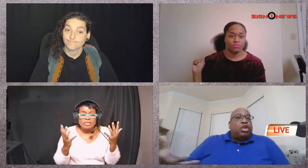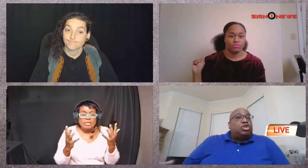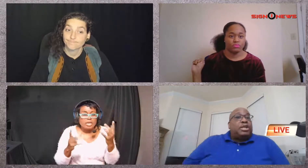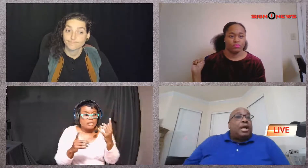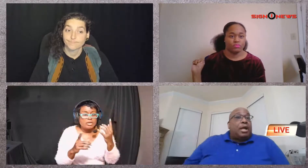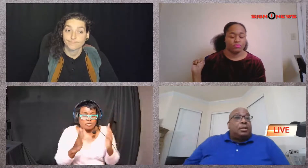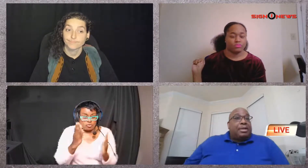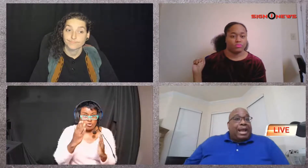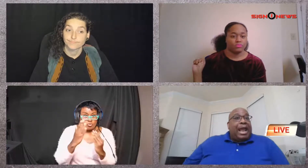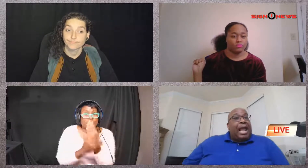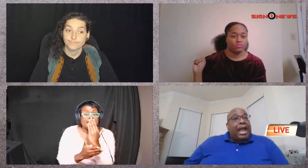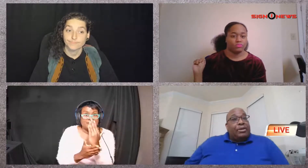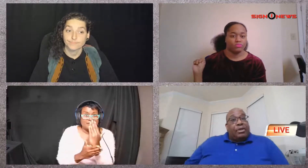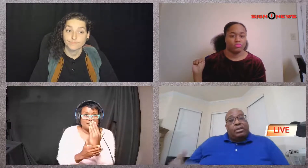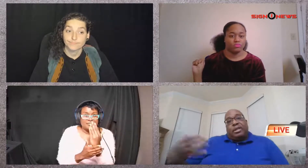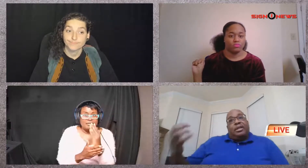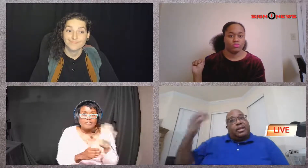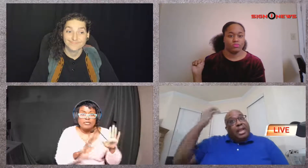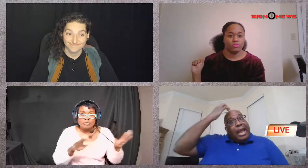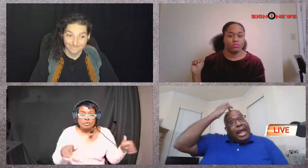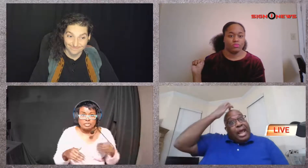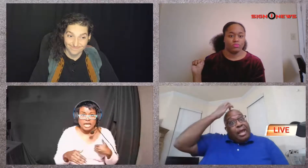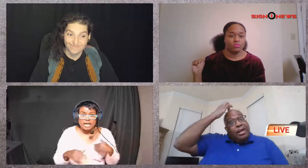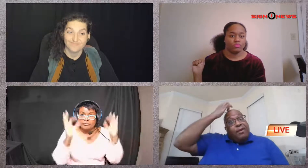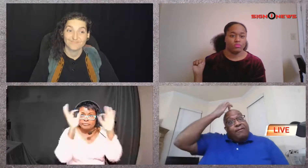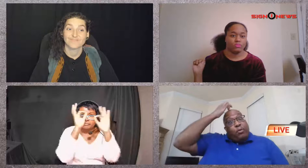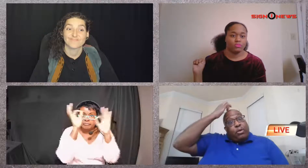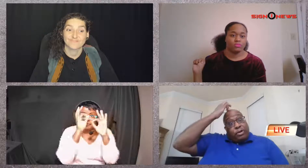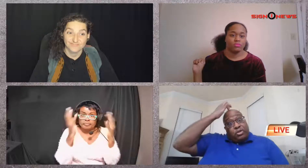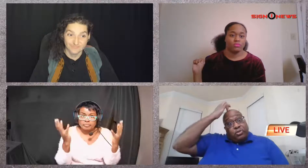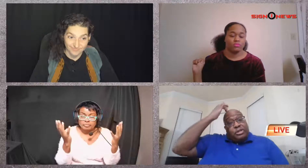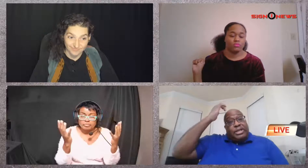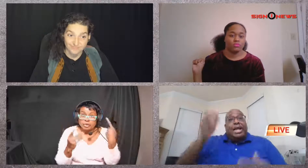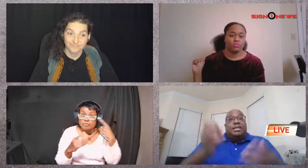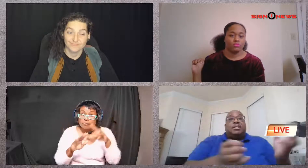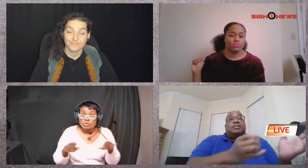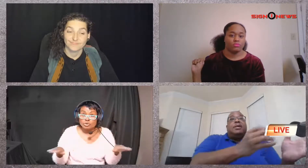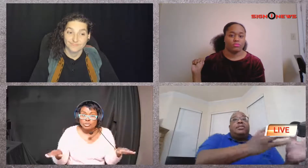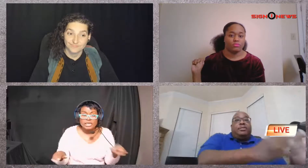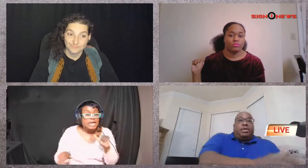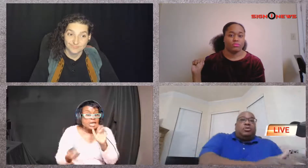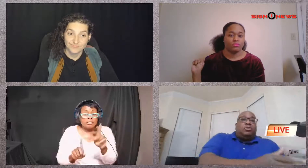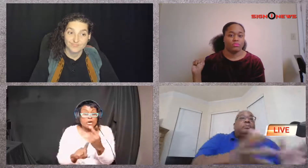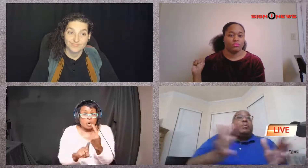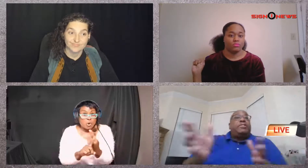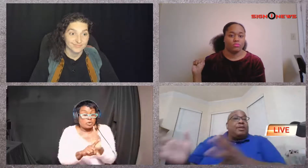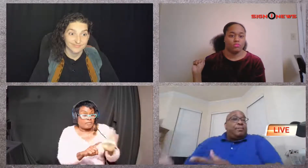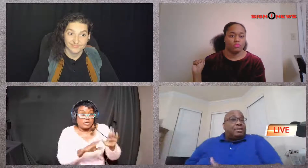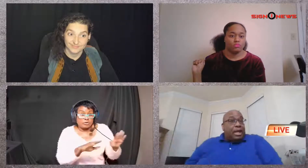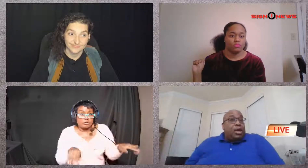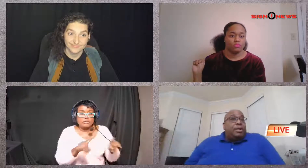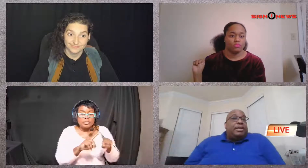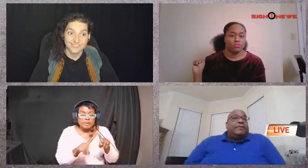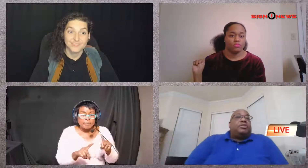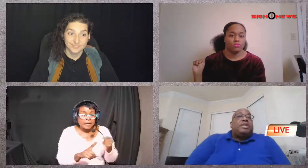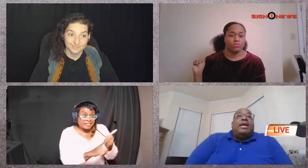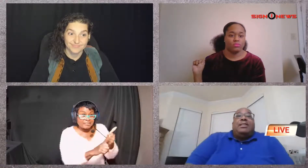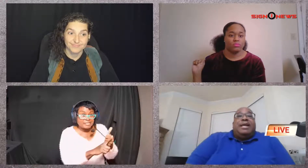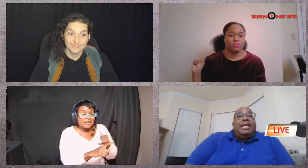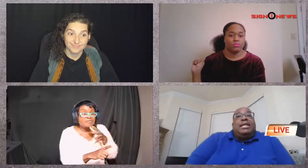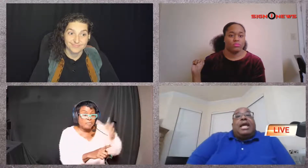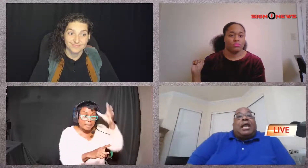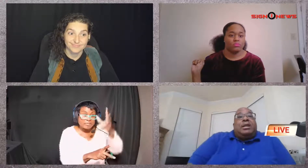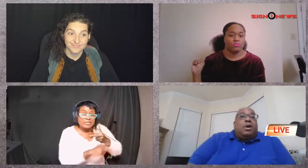rights that their child had, that they had for their children, not just their children, but them as